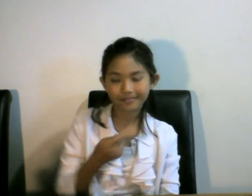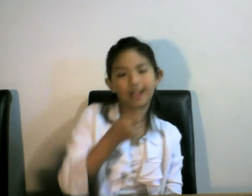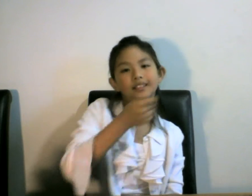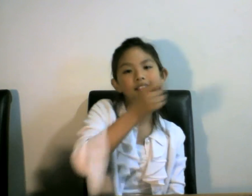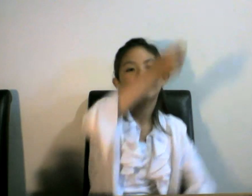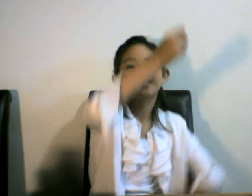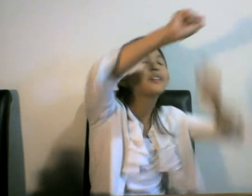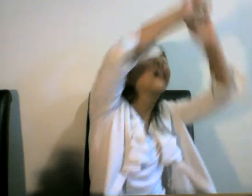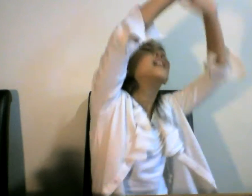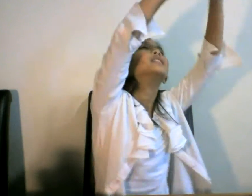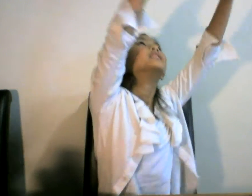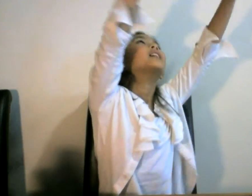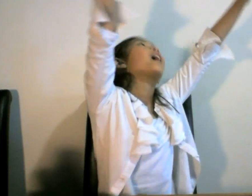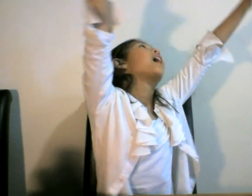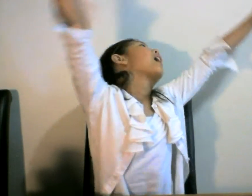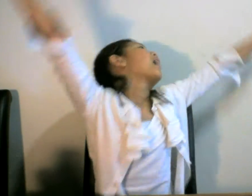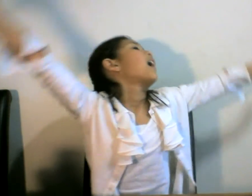as you shoot across the sky.